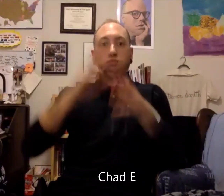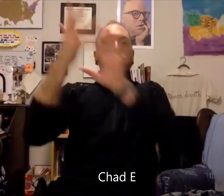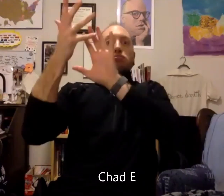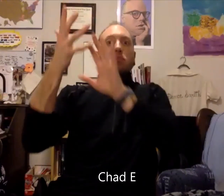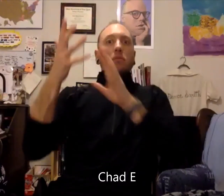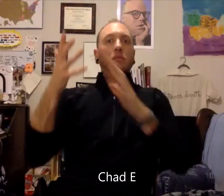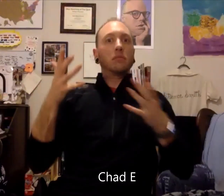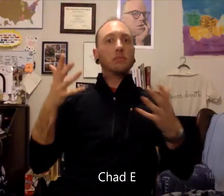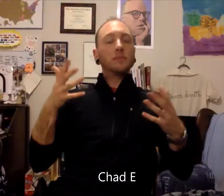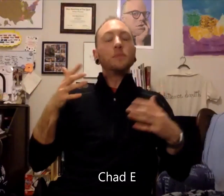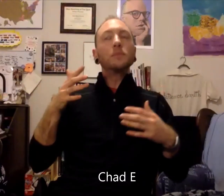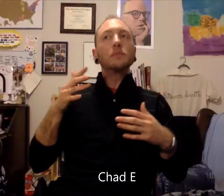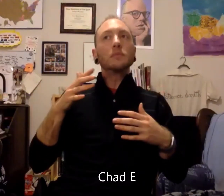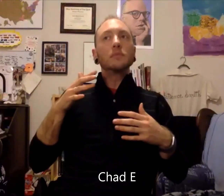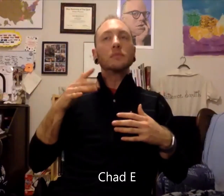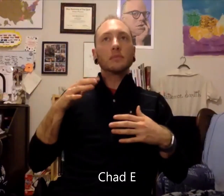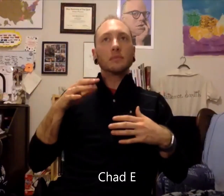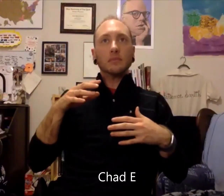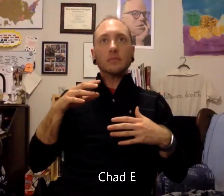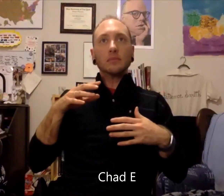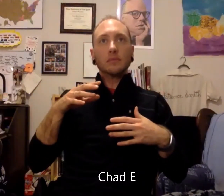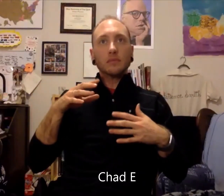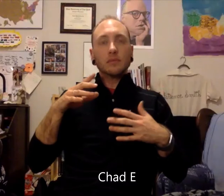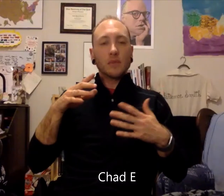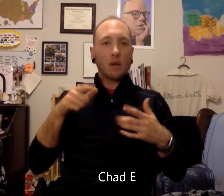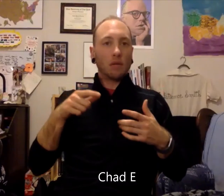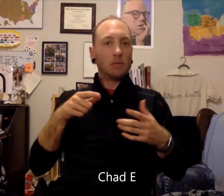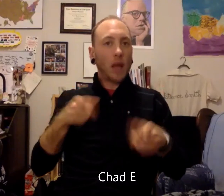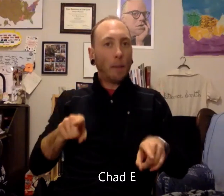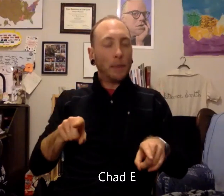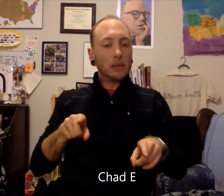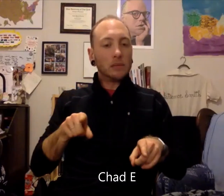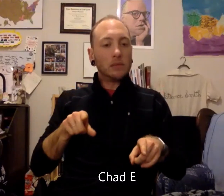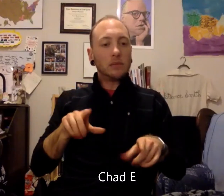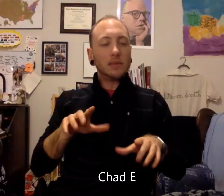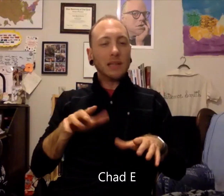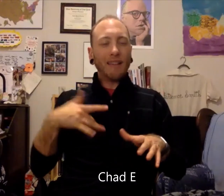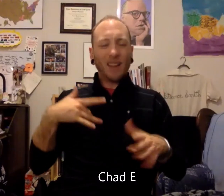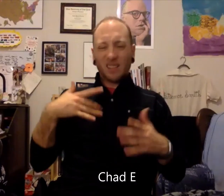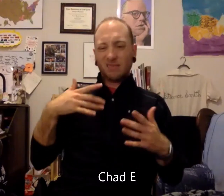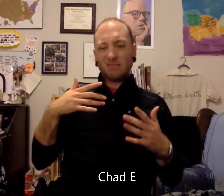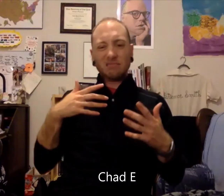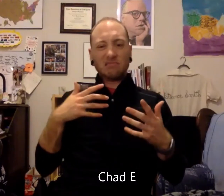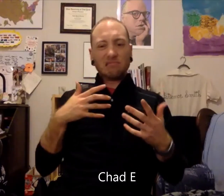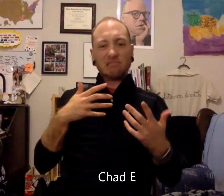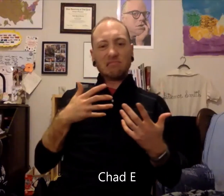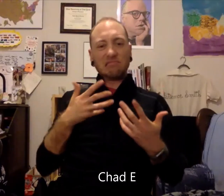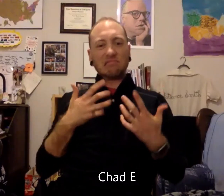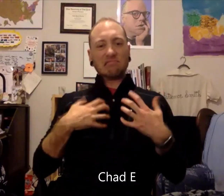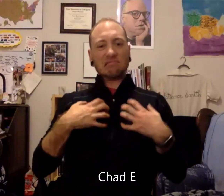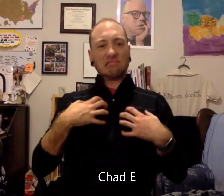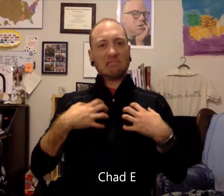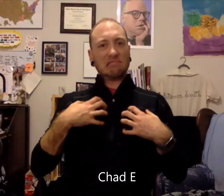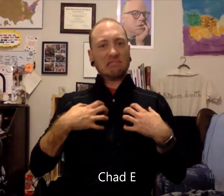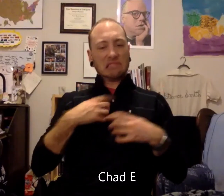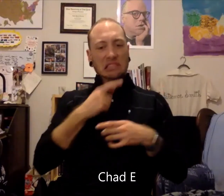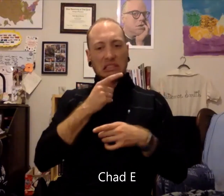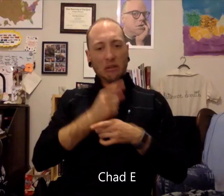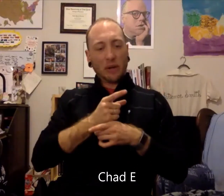at that point, I started kind of feel a little different. And, at 10 years old, your job is to go to school and pass